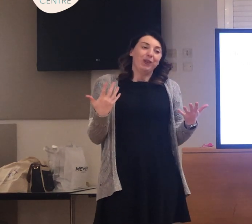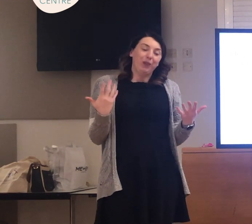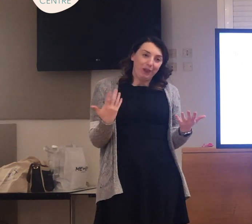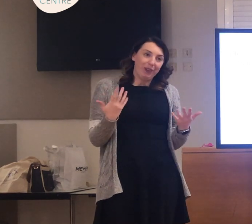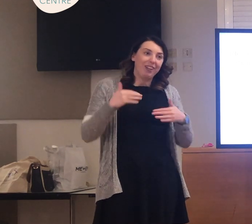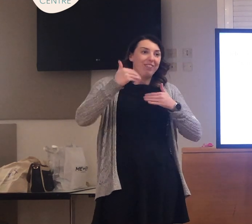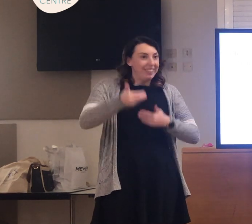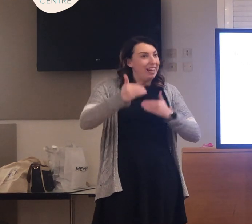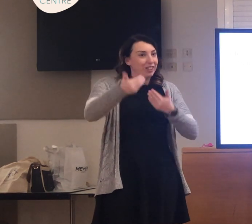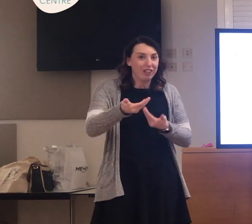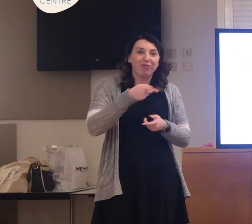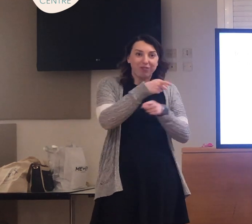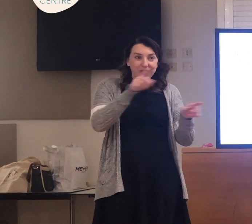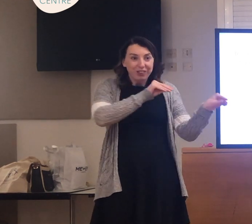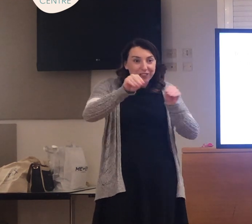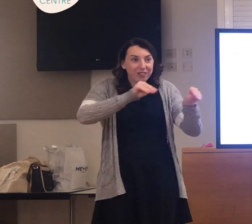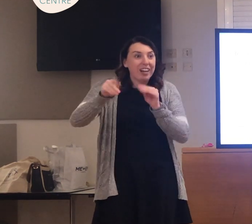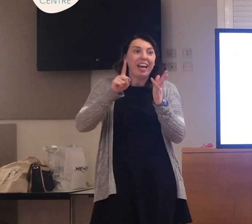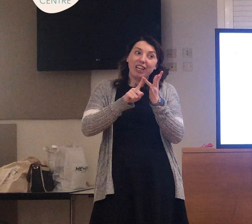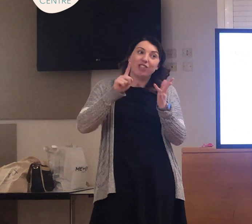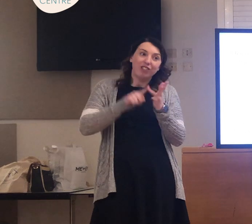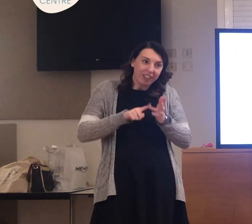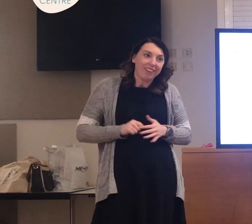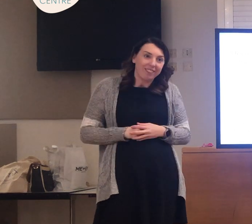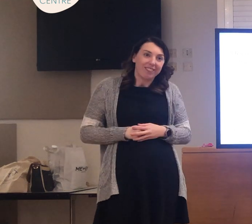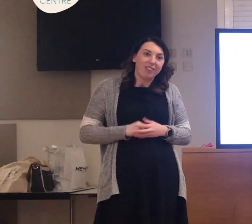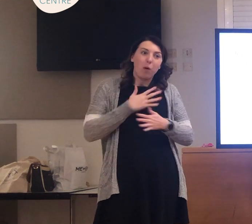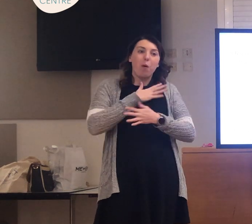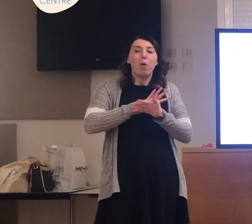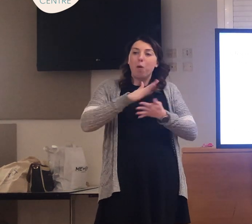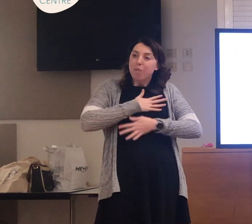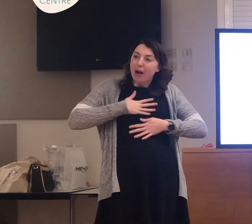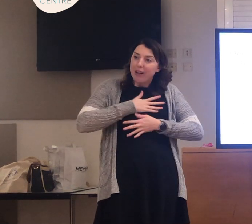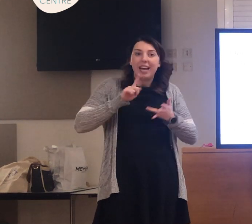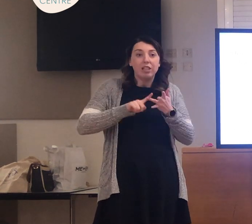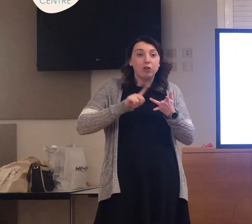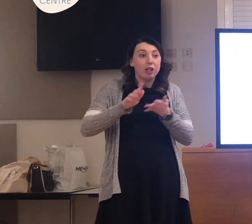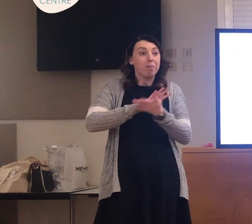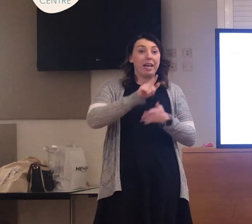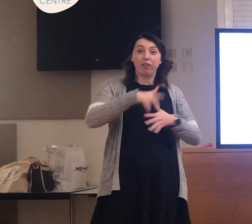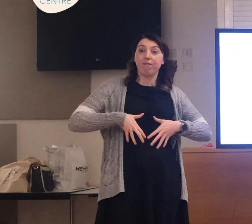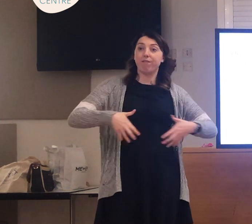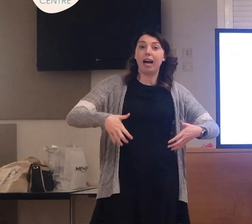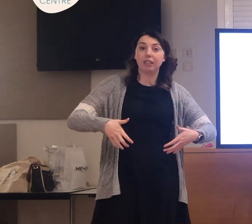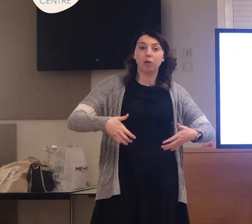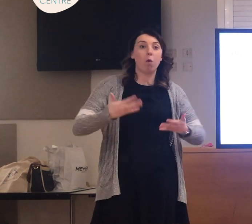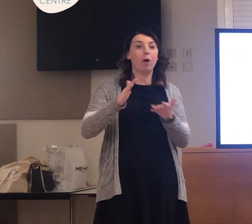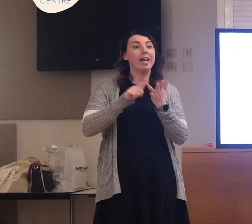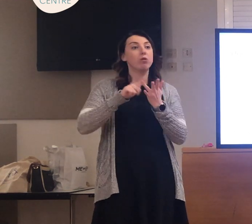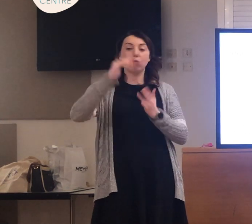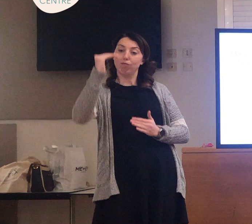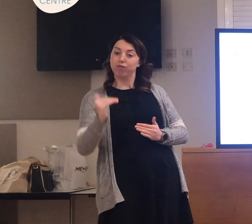Every session you've heard about estrogen. Estrogen doesn't make you fat, or the loss of